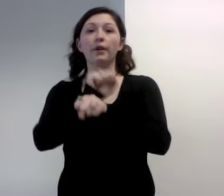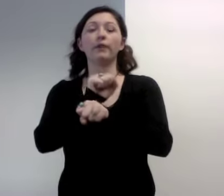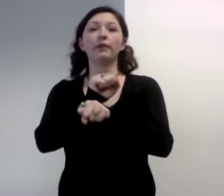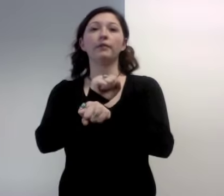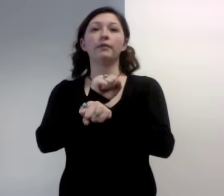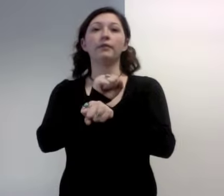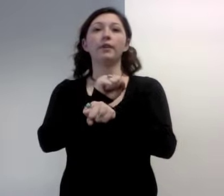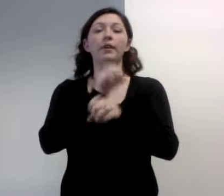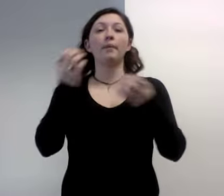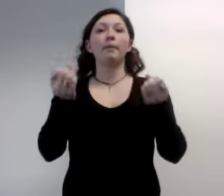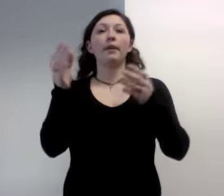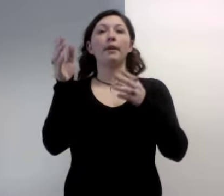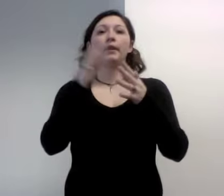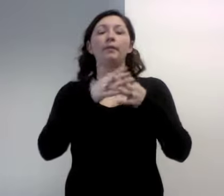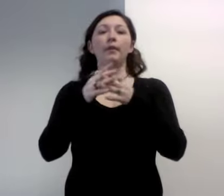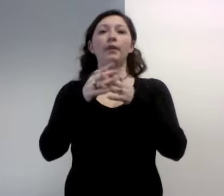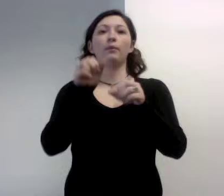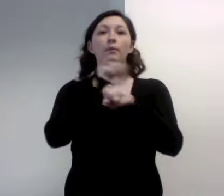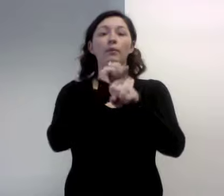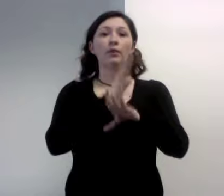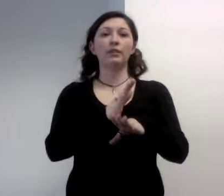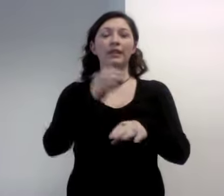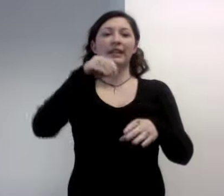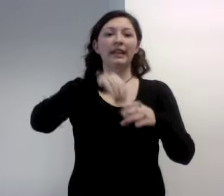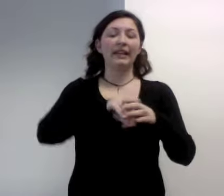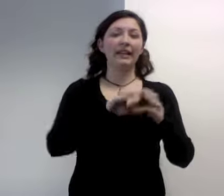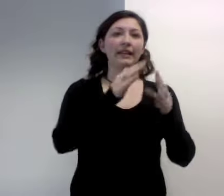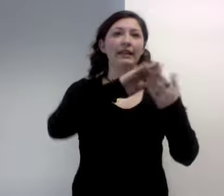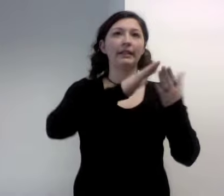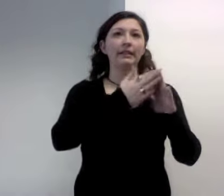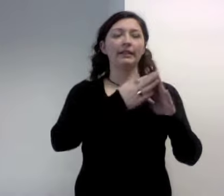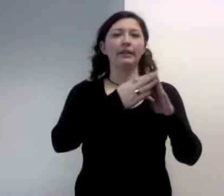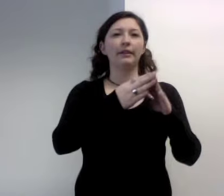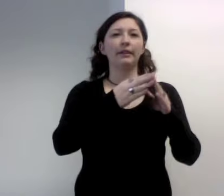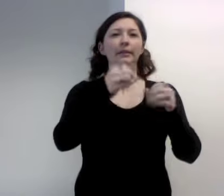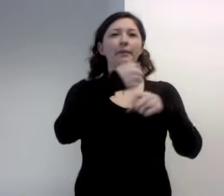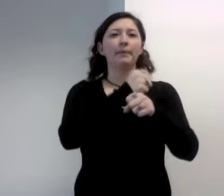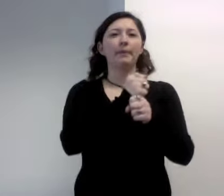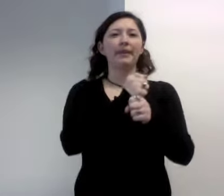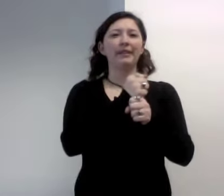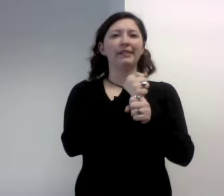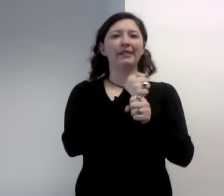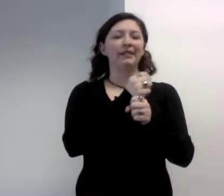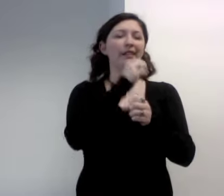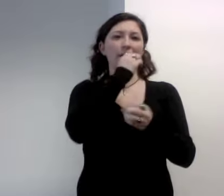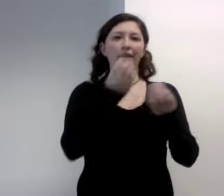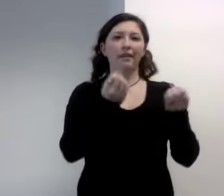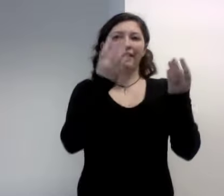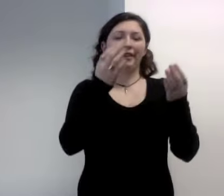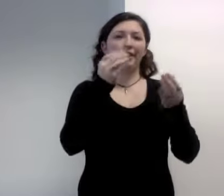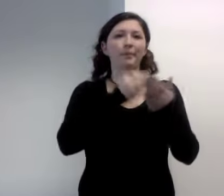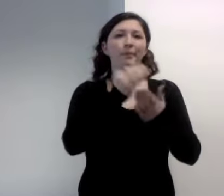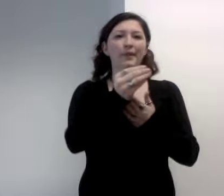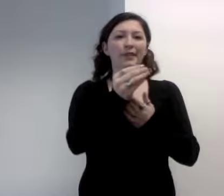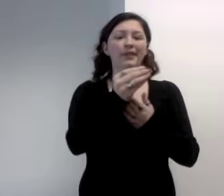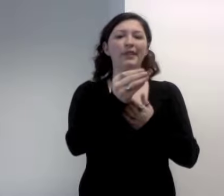American worker in the city were making low wages and working in atrocious working